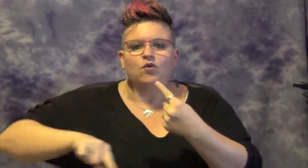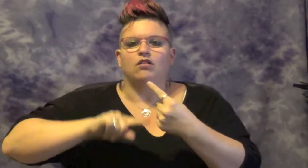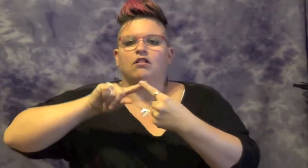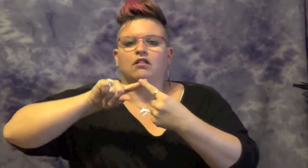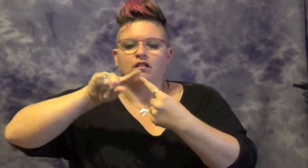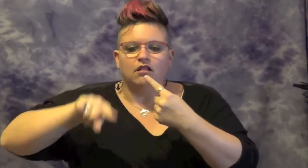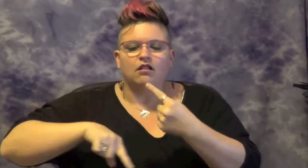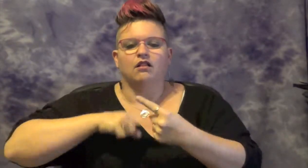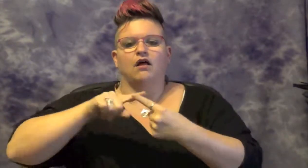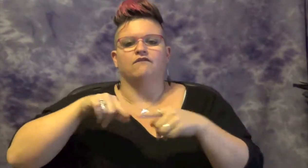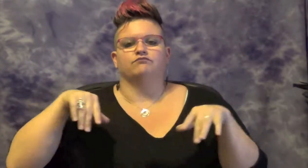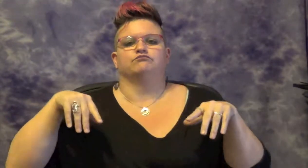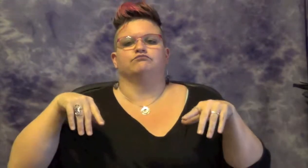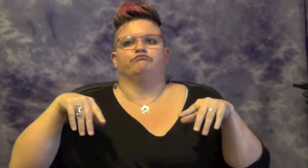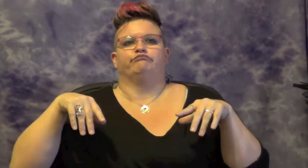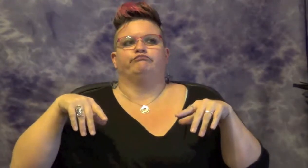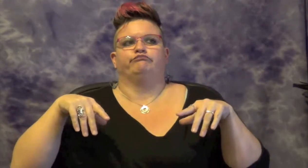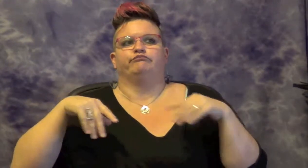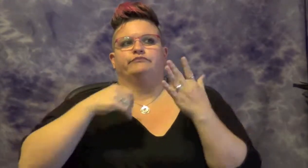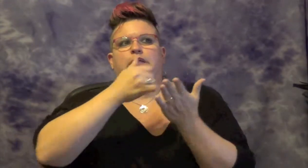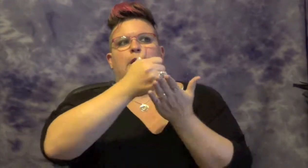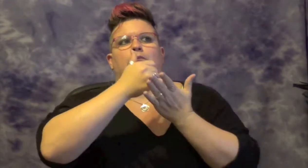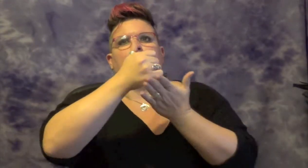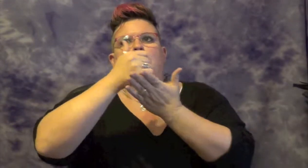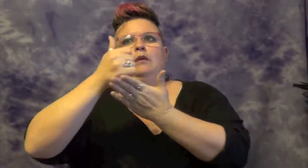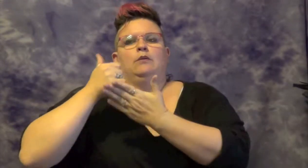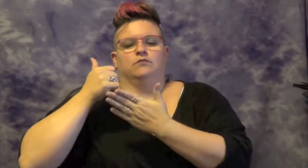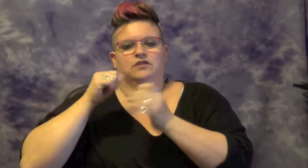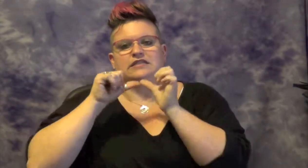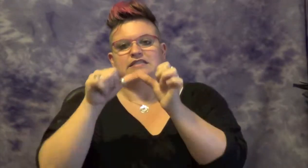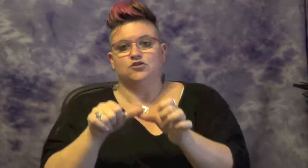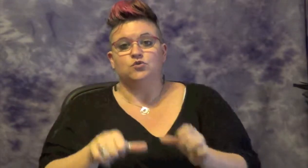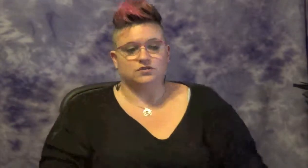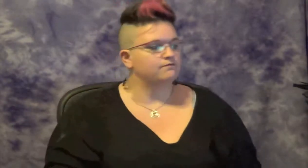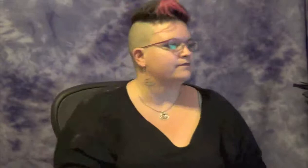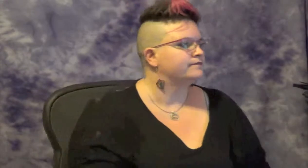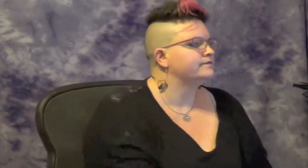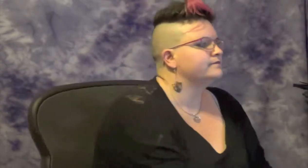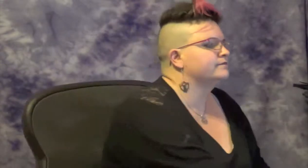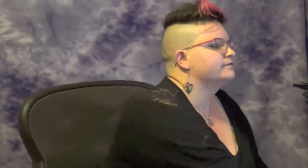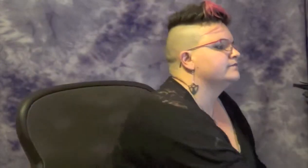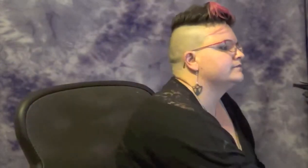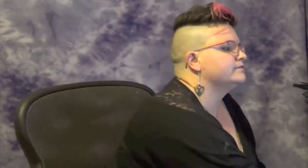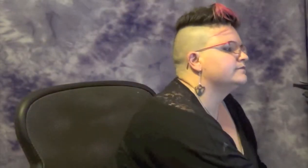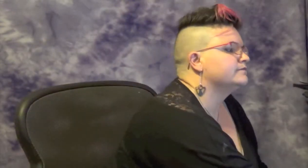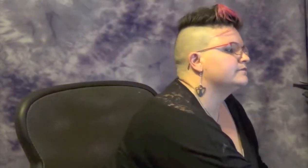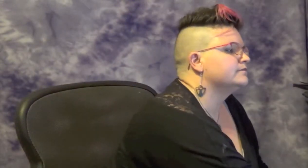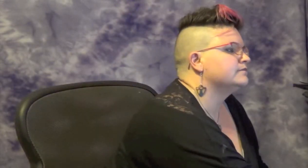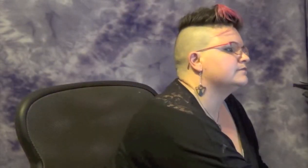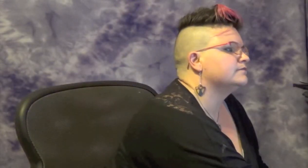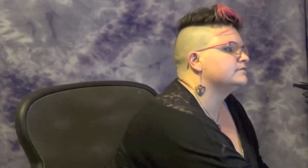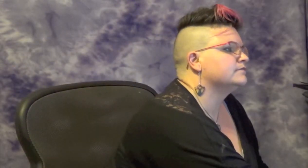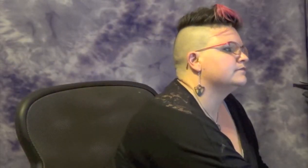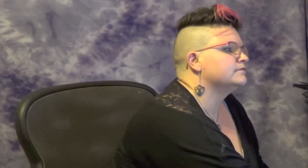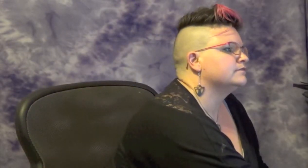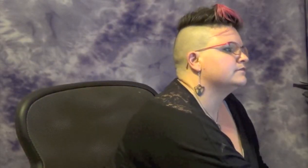person helps me. So we just continue this 6-6 cycle of always needing help because they couldn't do it themselves.